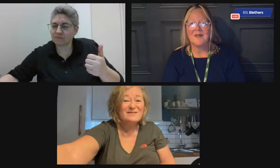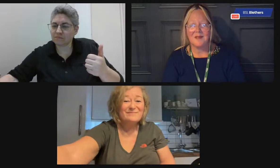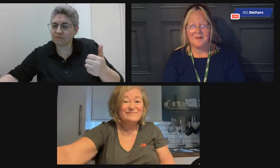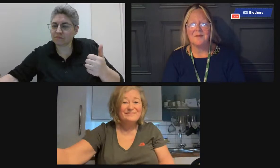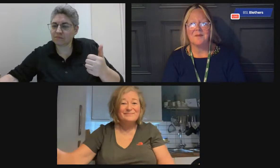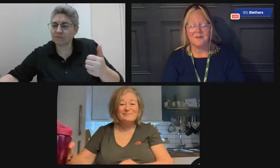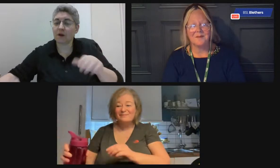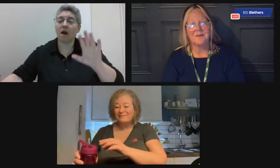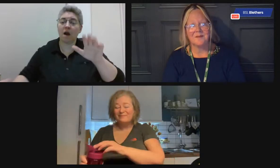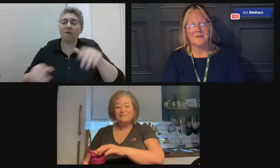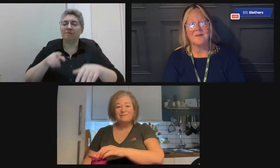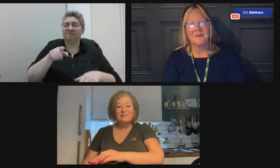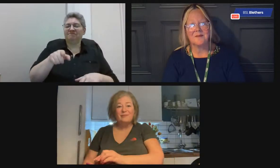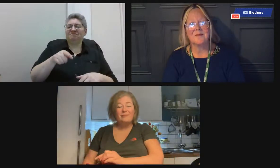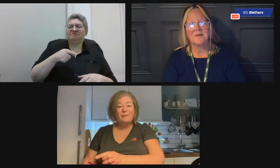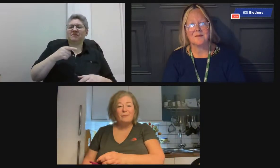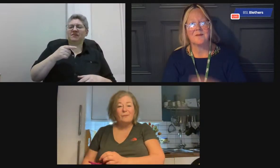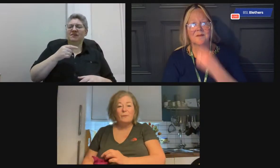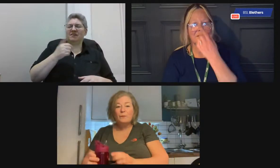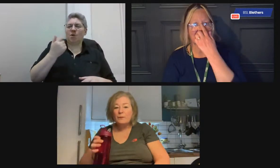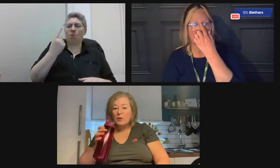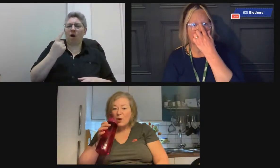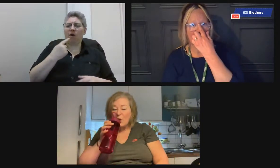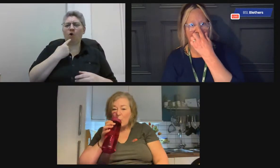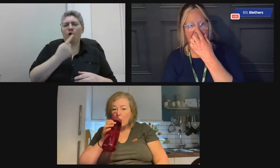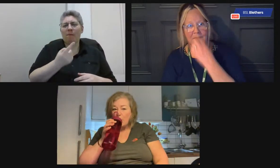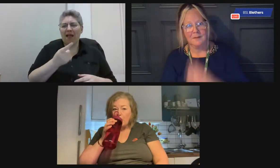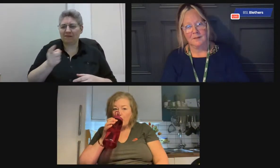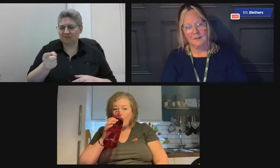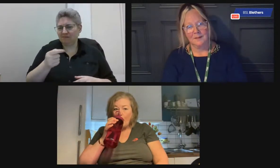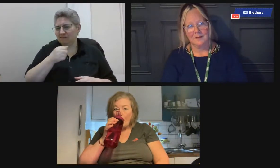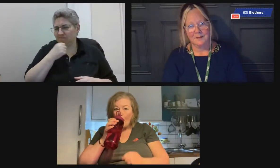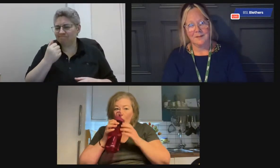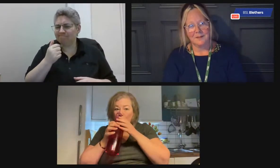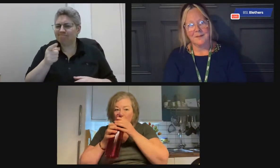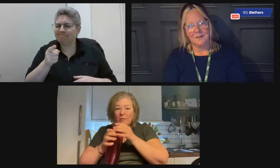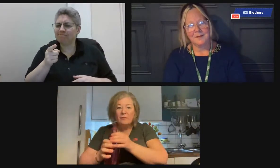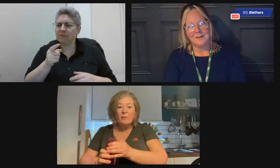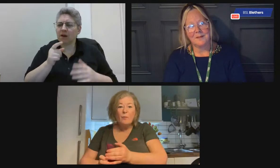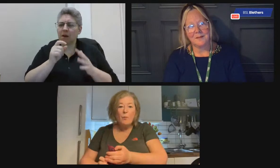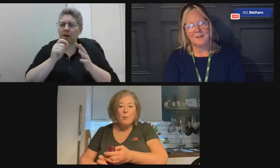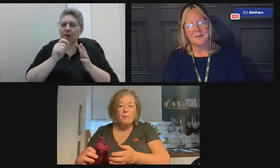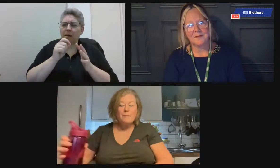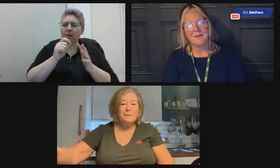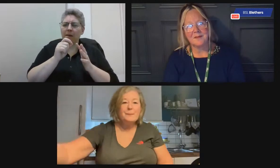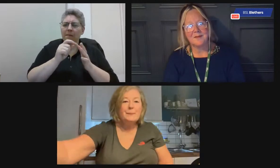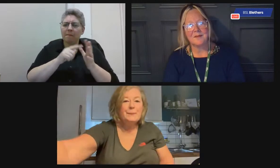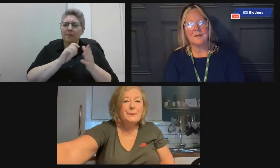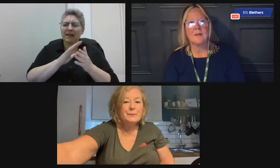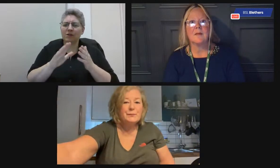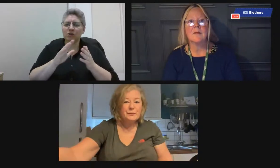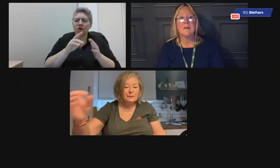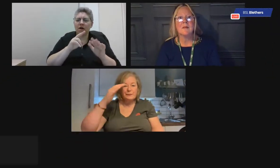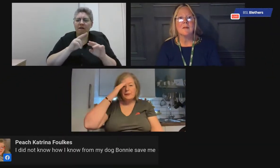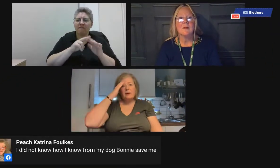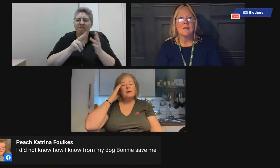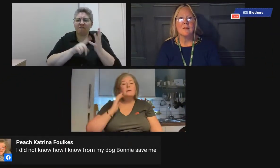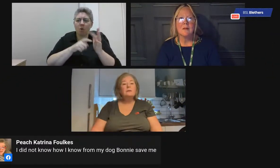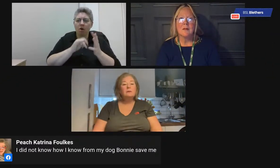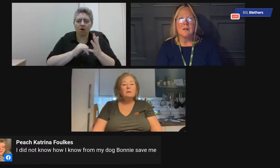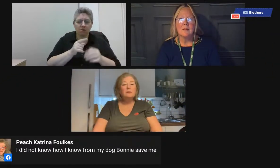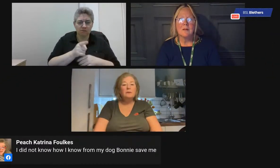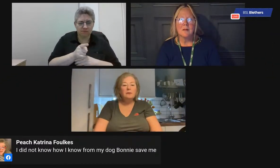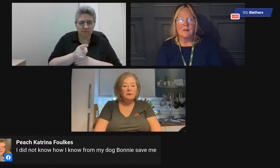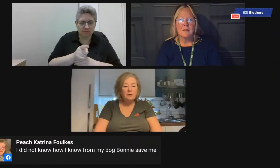and I've known now that a lot of women are talking about this. This is something we have to get checked. Okay, this is a lovely comment that's just come